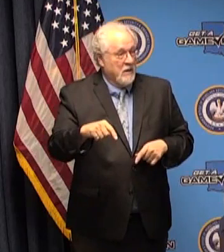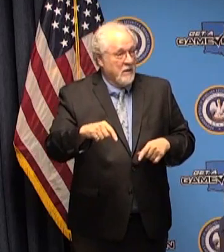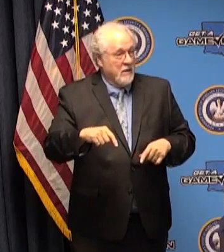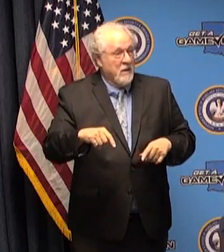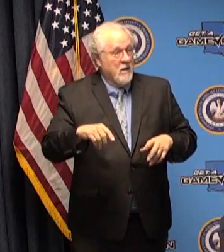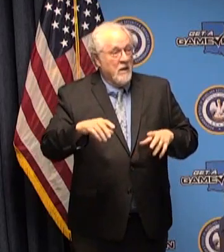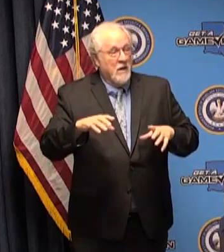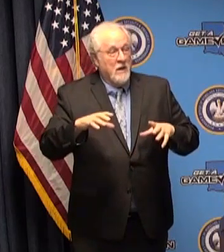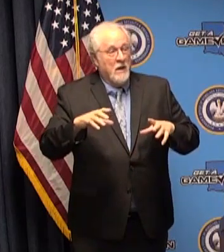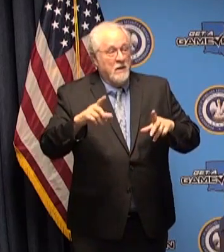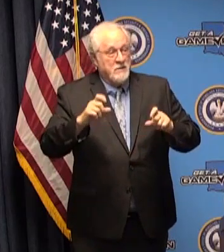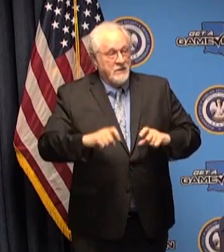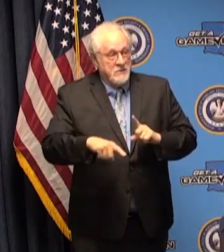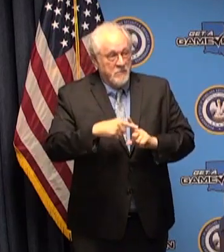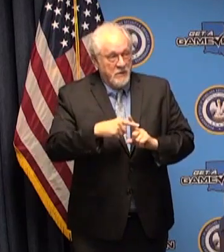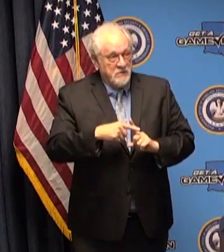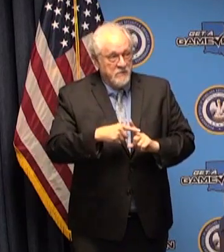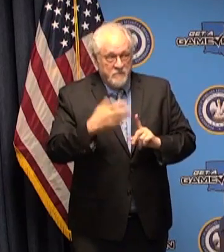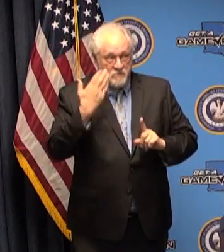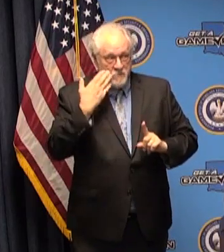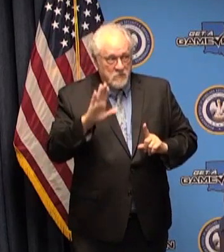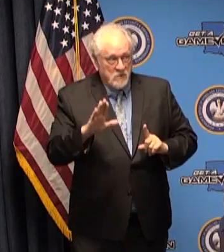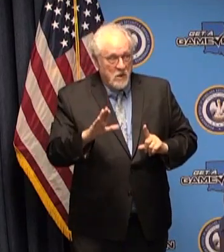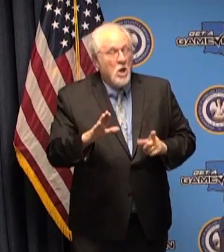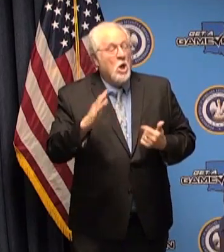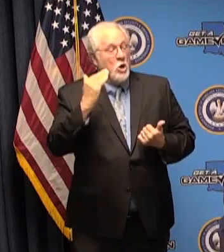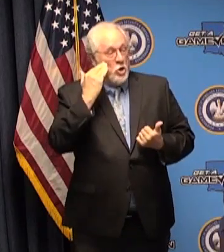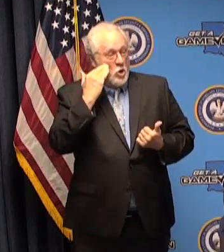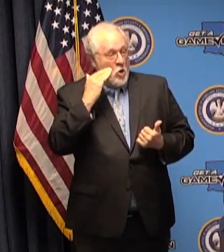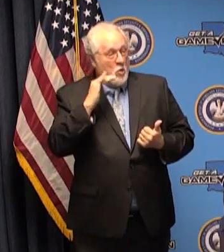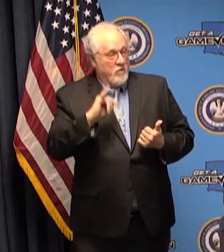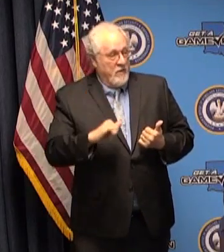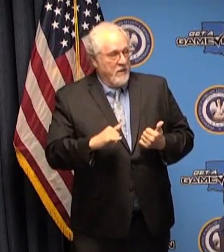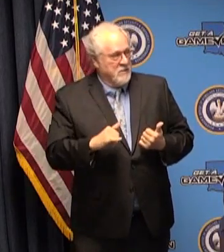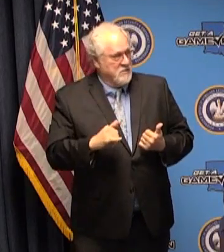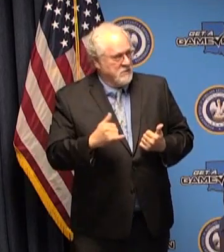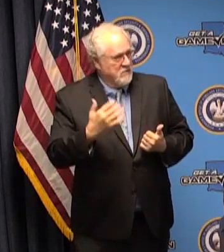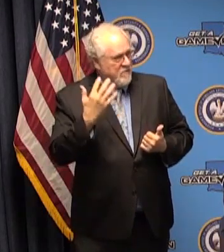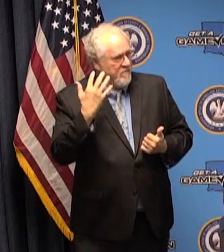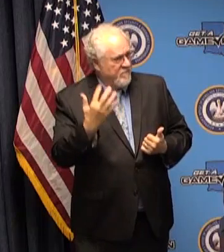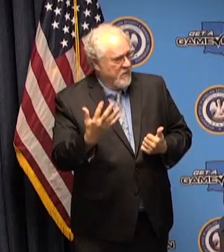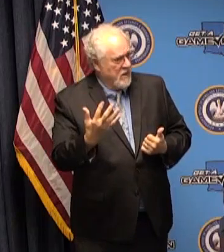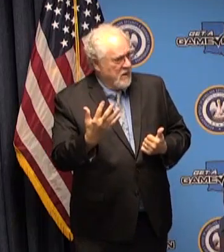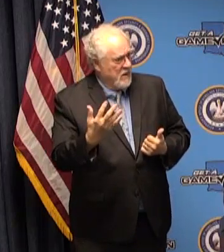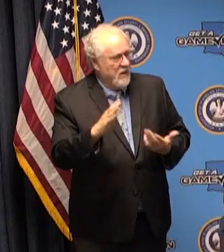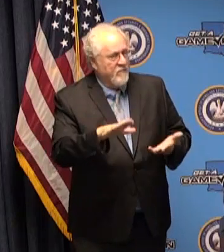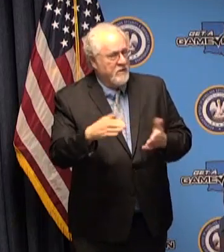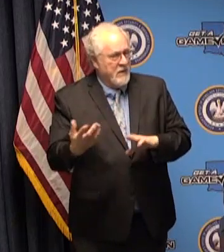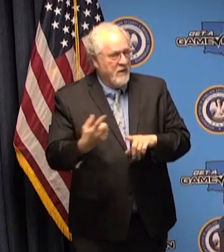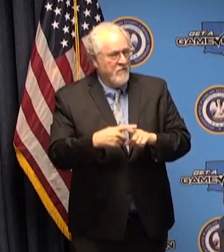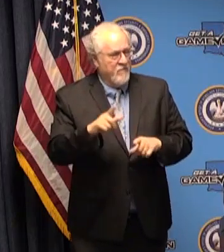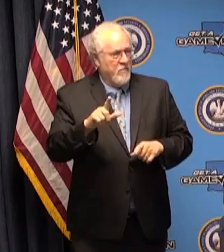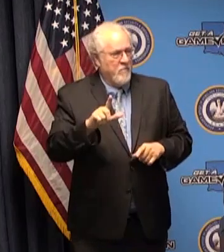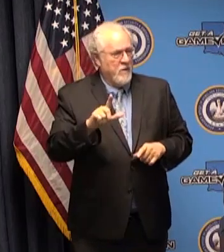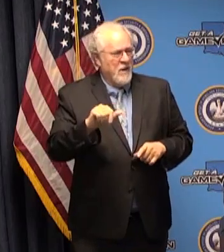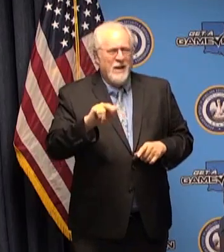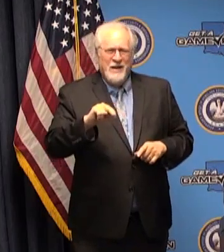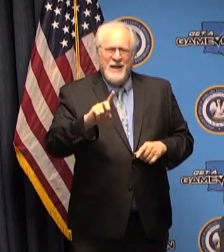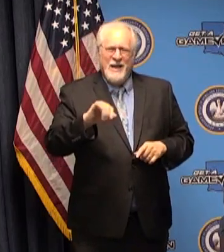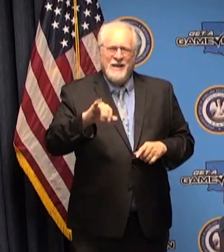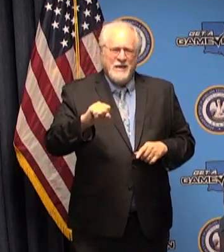yet tested positive. We do know that is 5 total deaths from the Lambeth House.